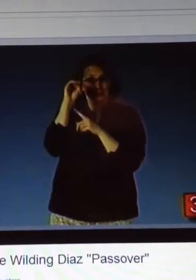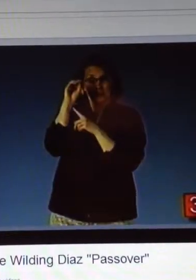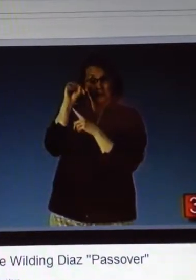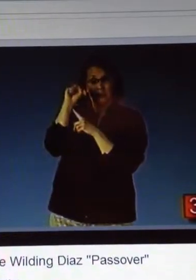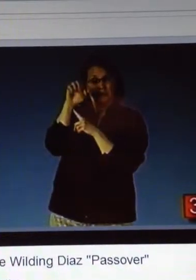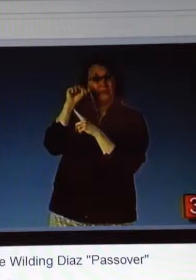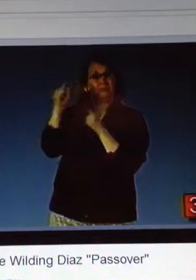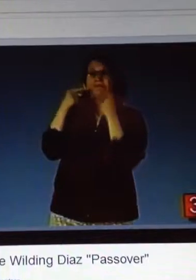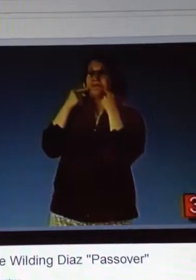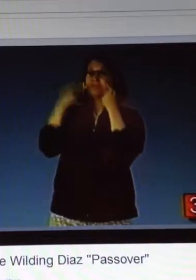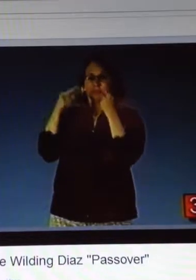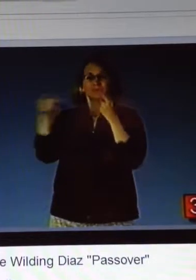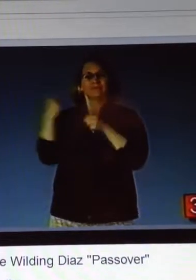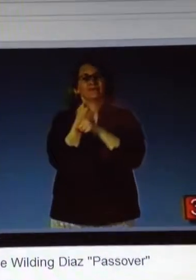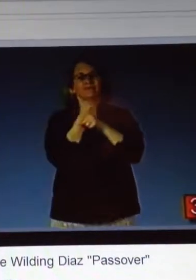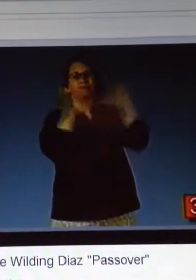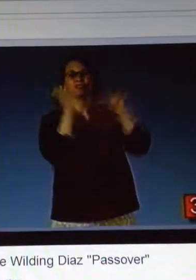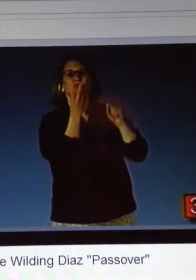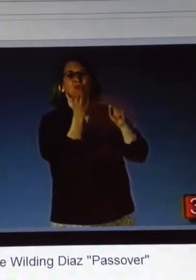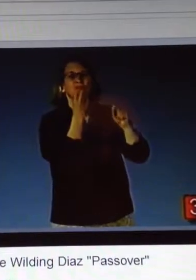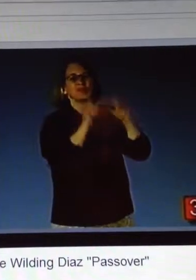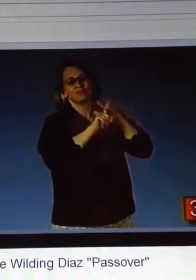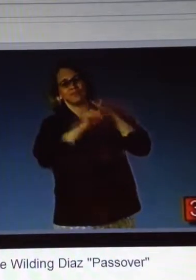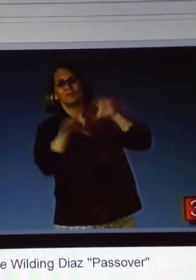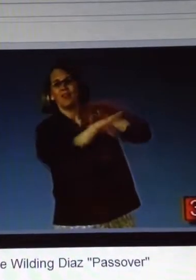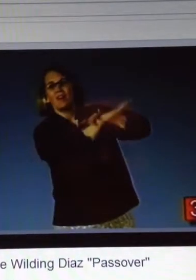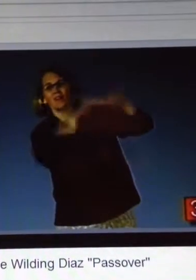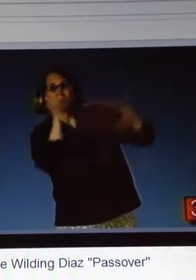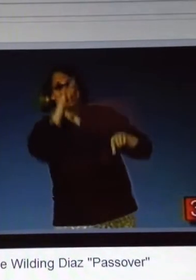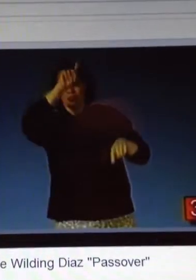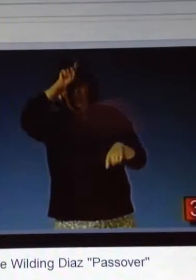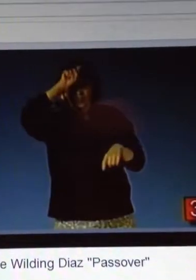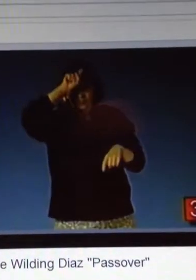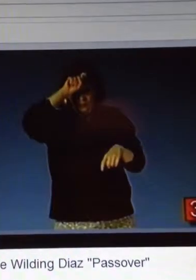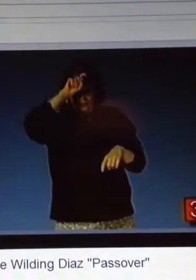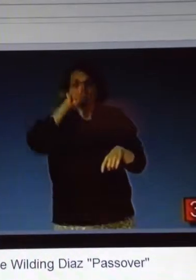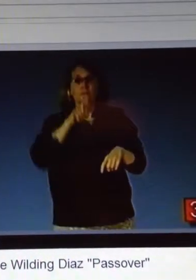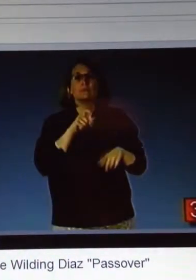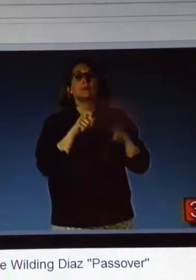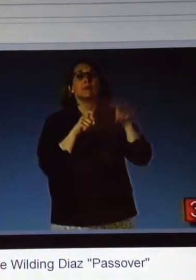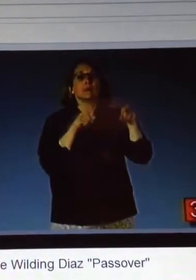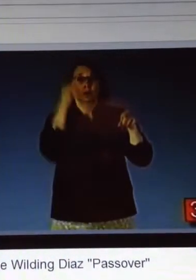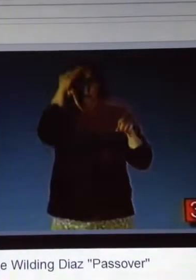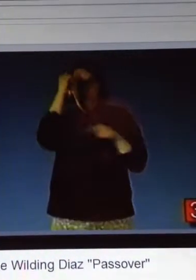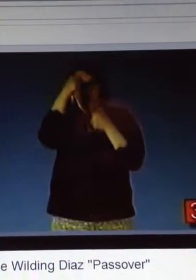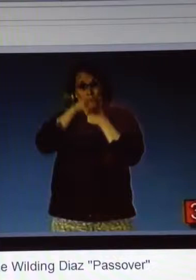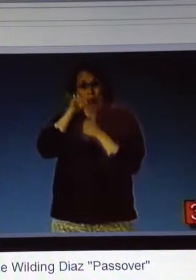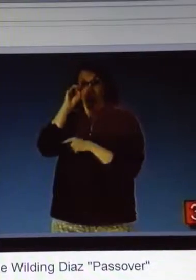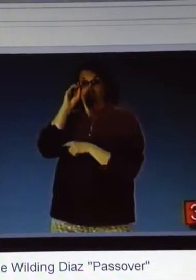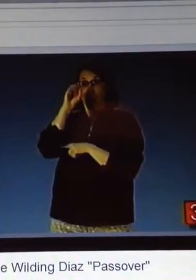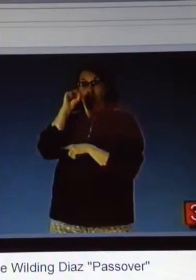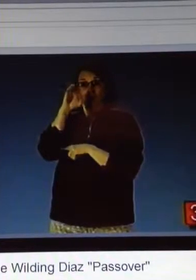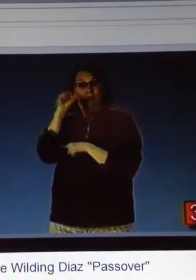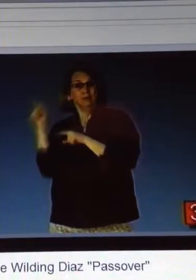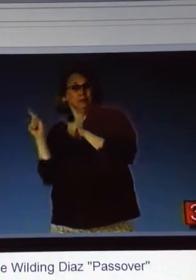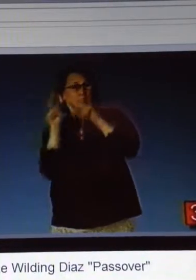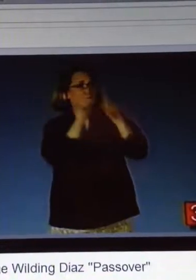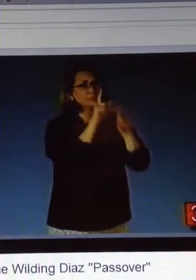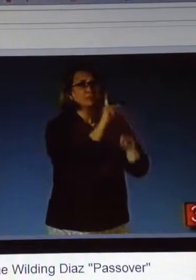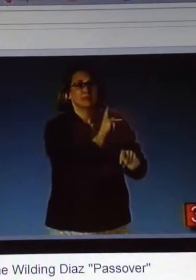The Passover history starts in the time of Moses. He's a famous Jewish leader that led the Egyptians out of Egypt.